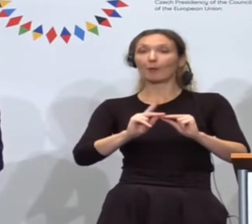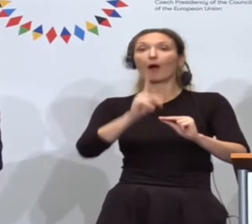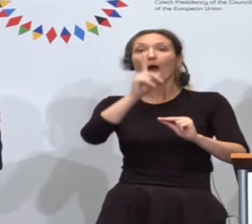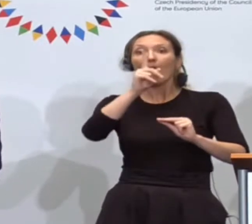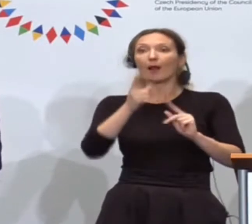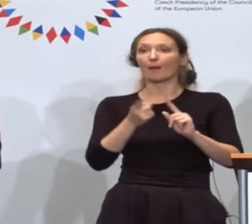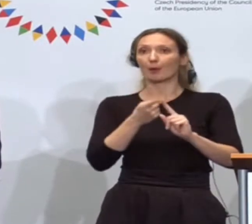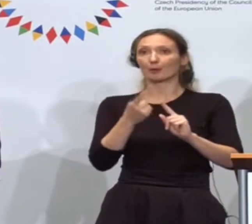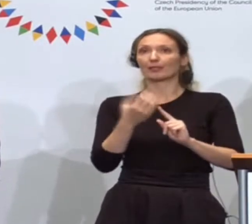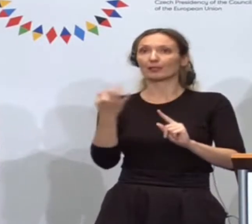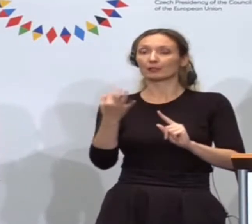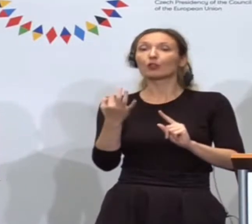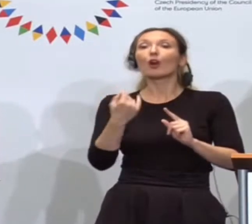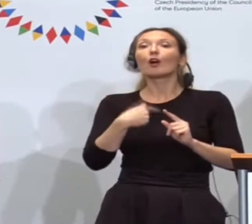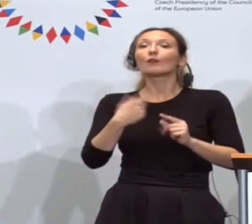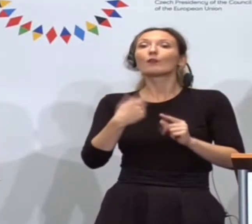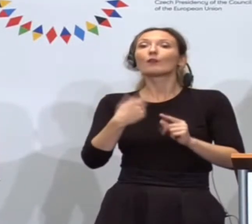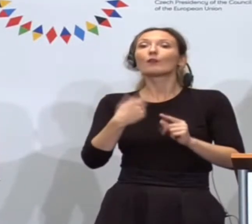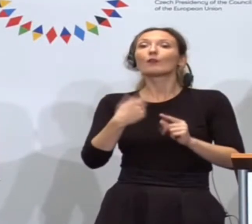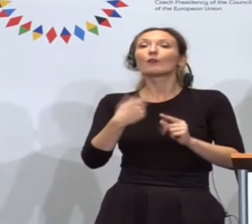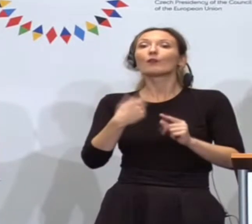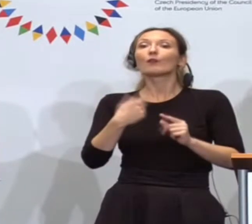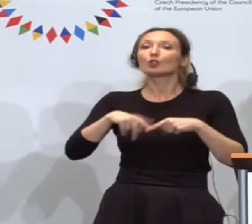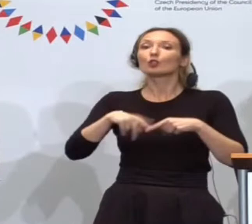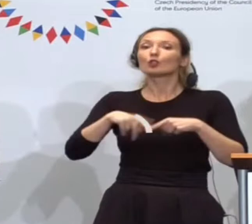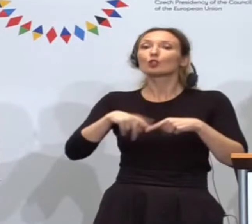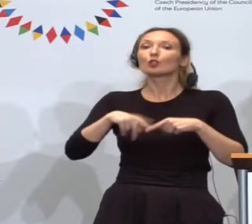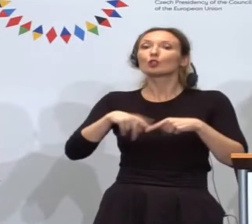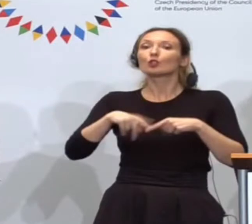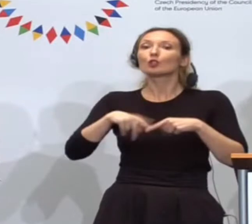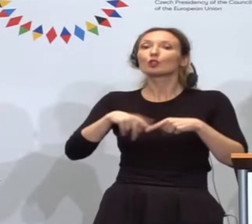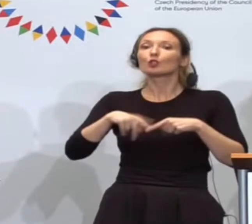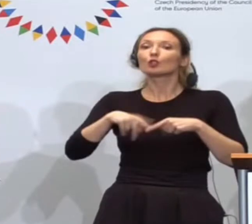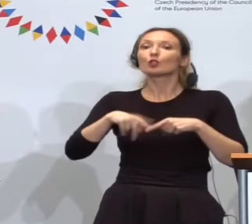our capacities. And that's what we are.